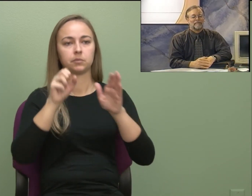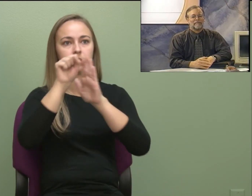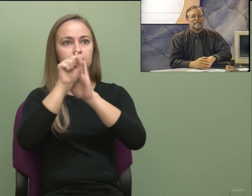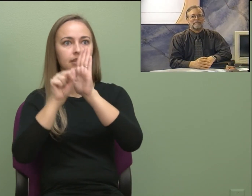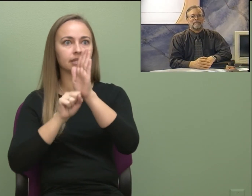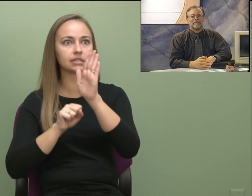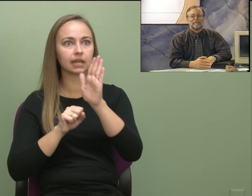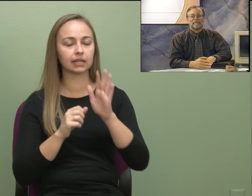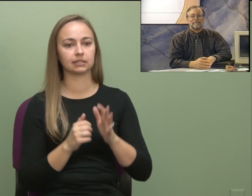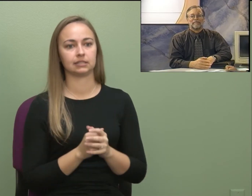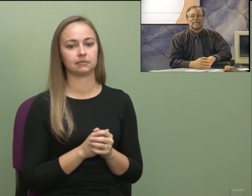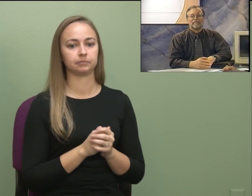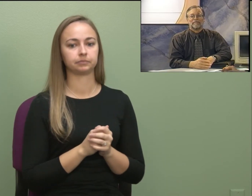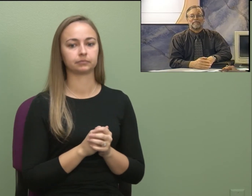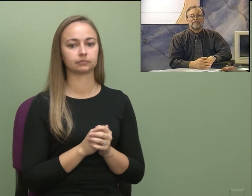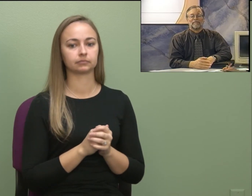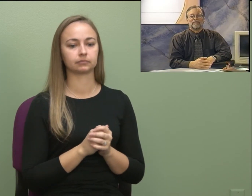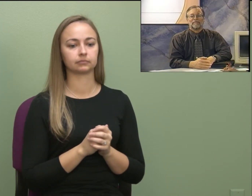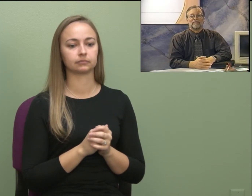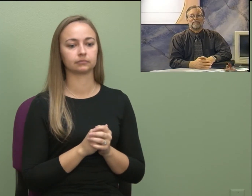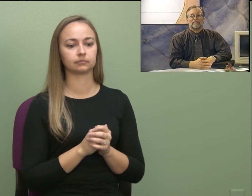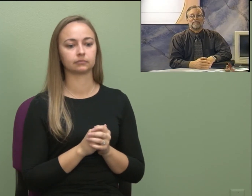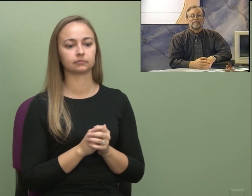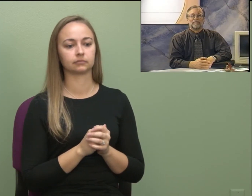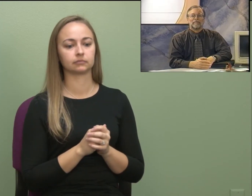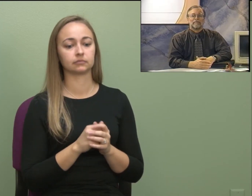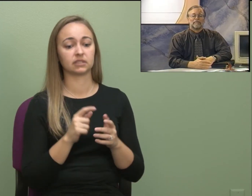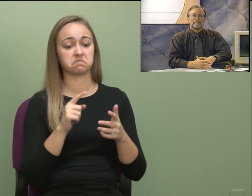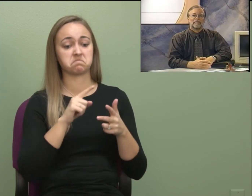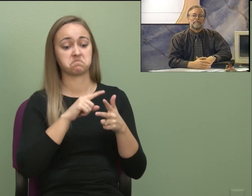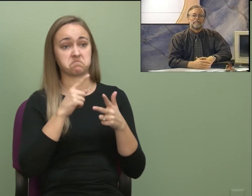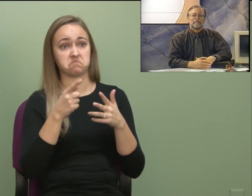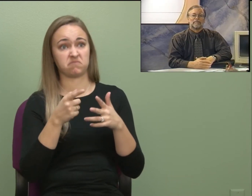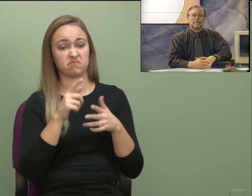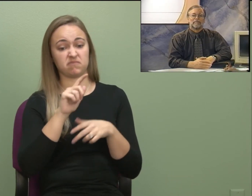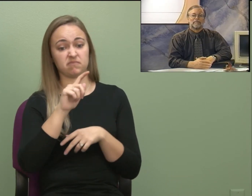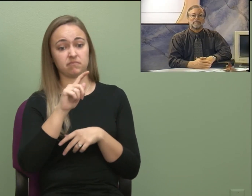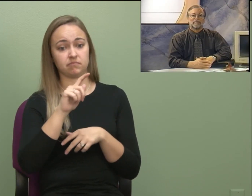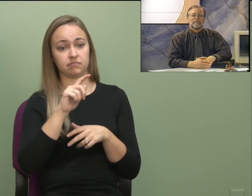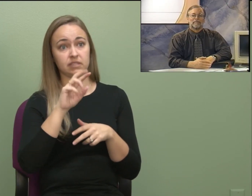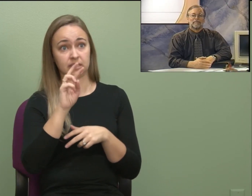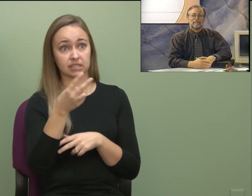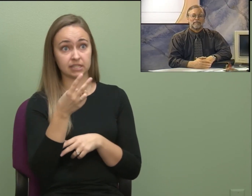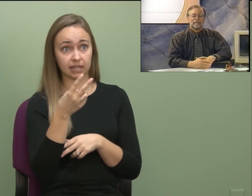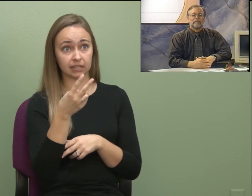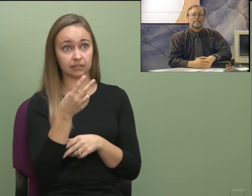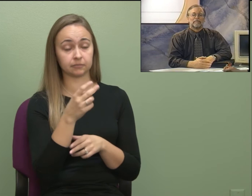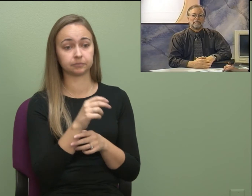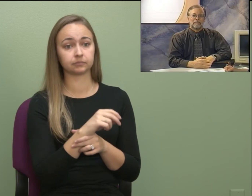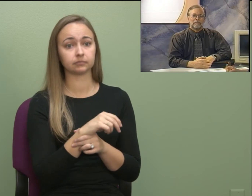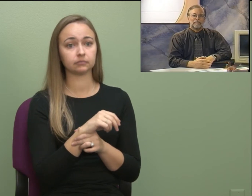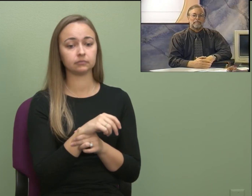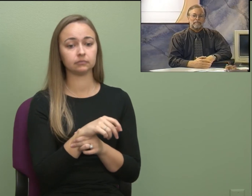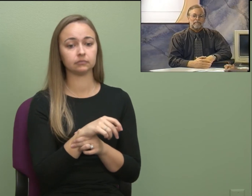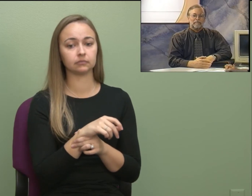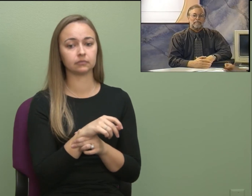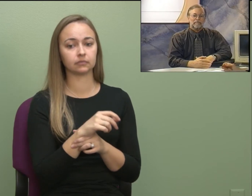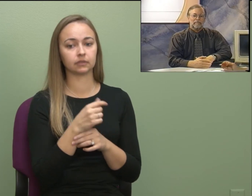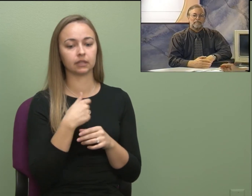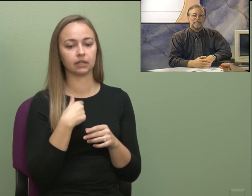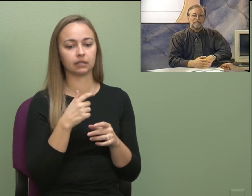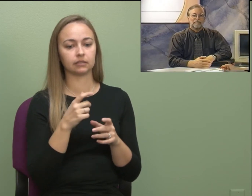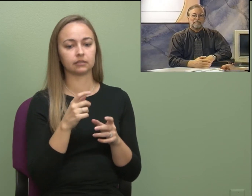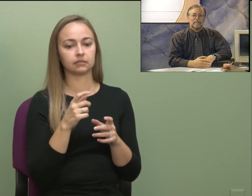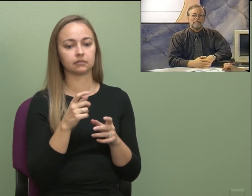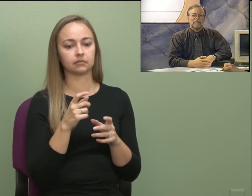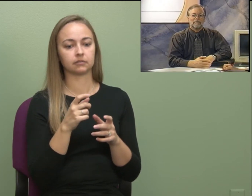is planning and organization. And on that, I gave you an above standard, and let me just read